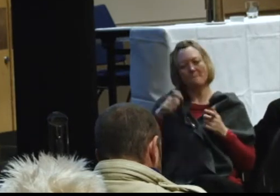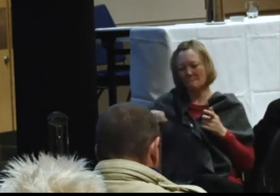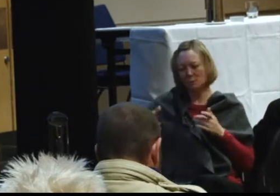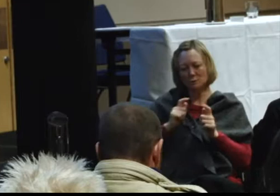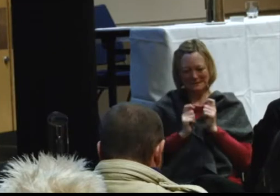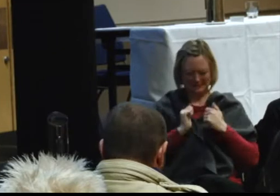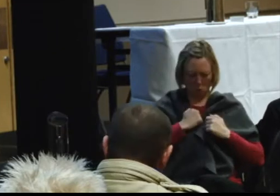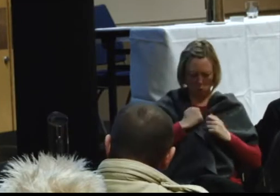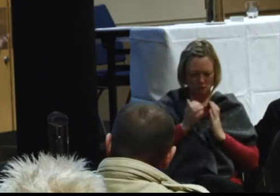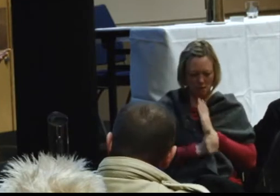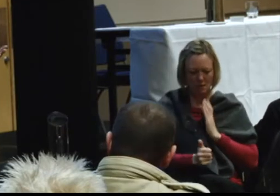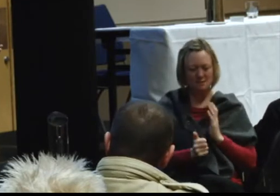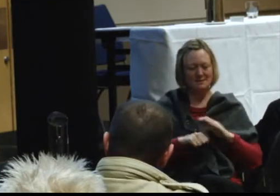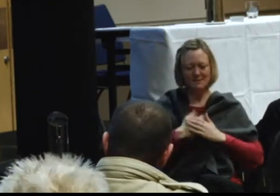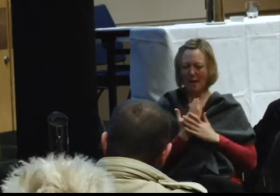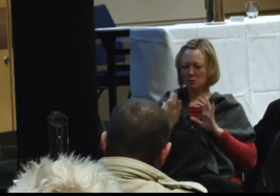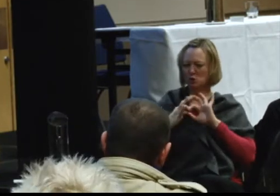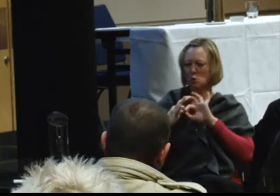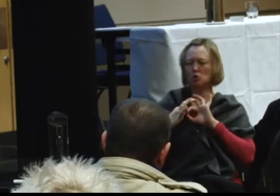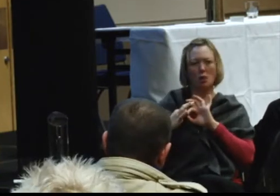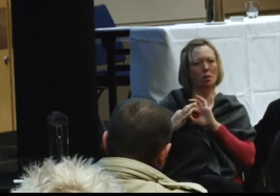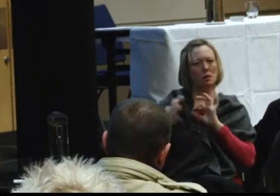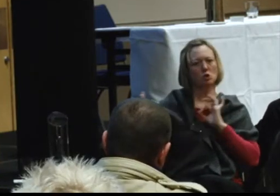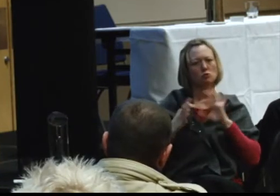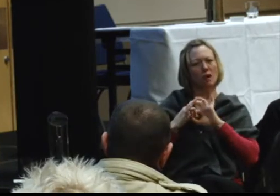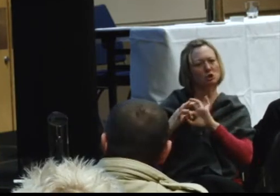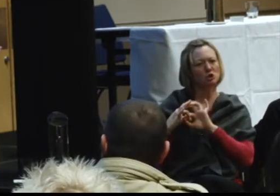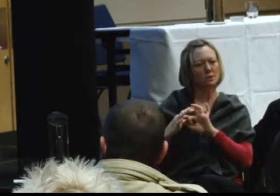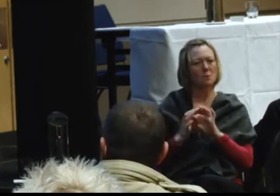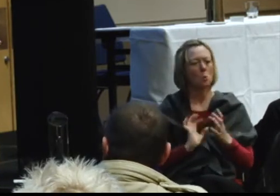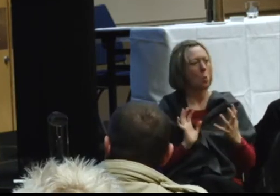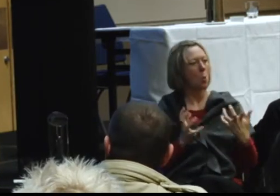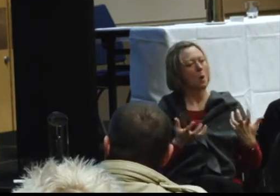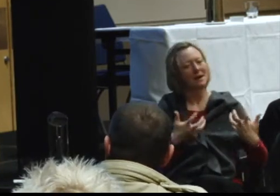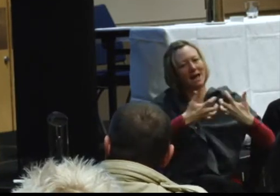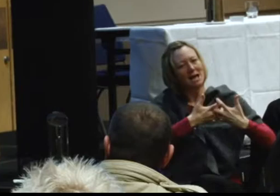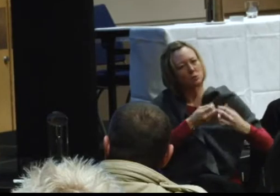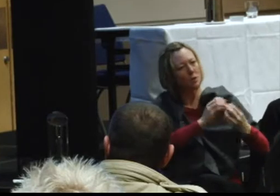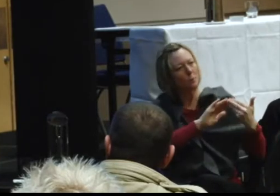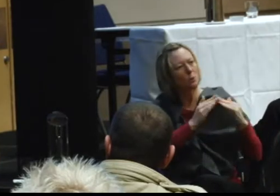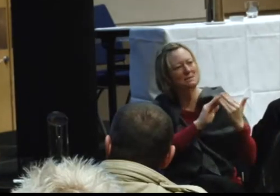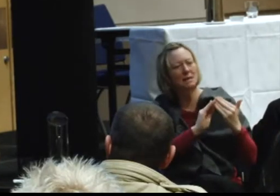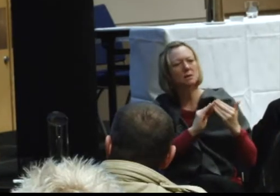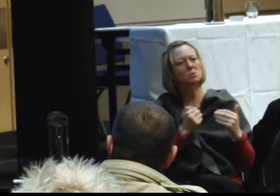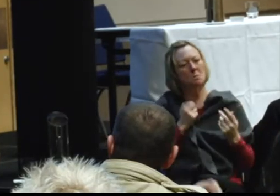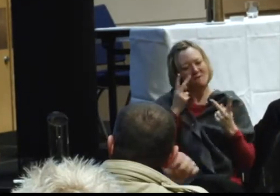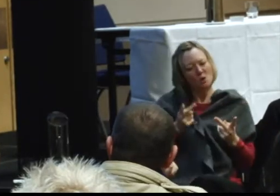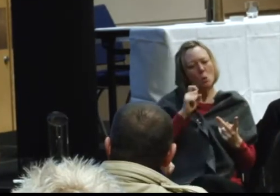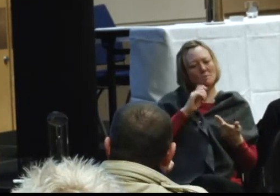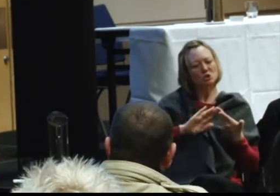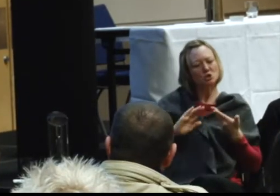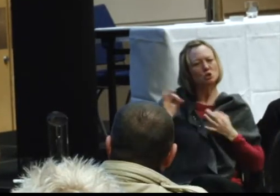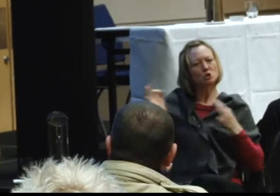develop social relationships, they can also engage with the community. I would see that there would be a service component in this as well, where students that are involved in these programs